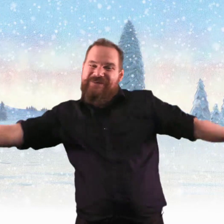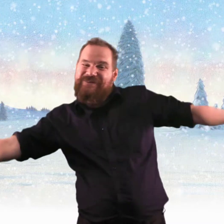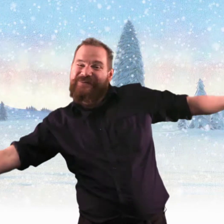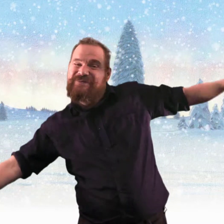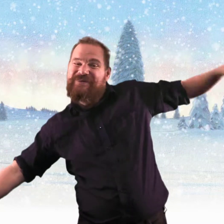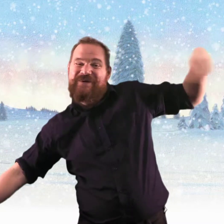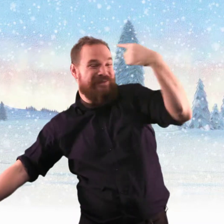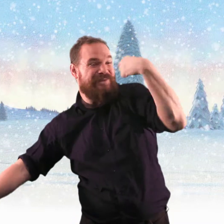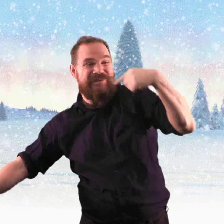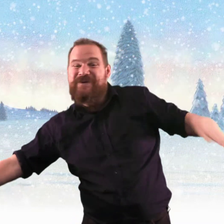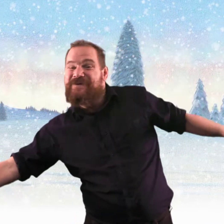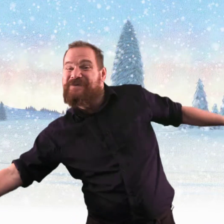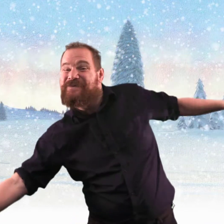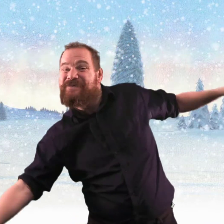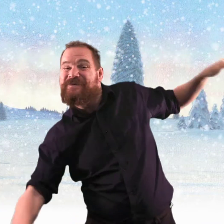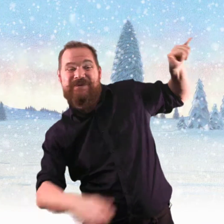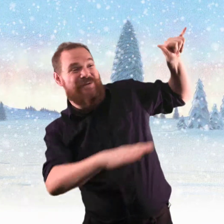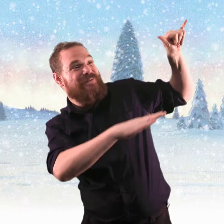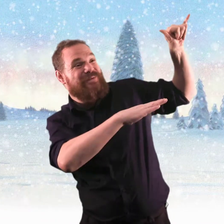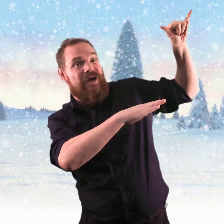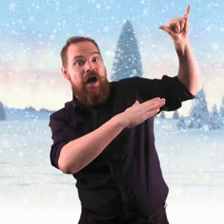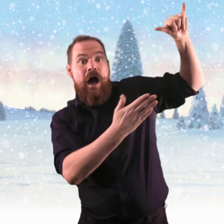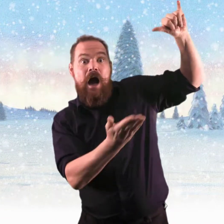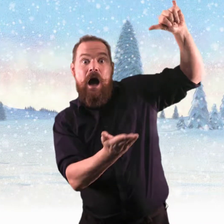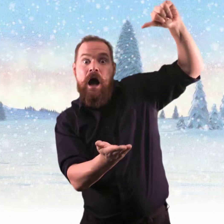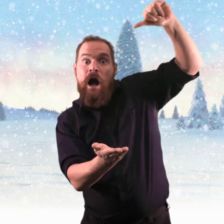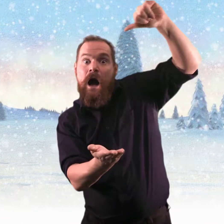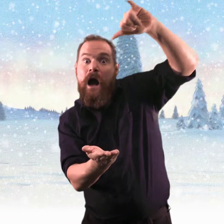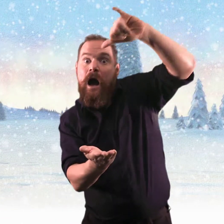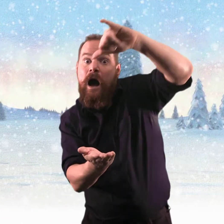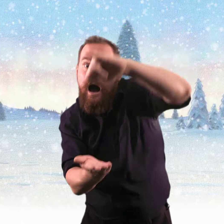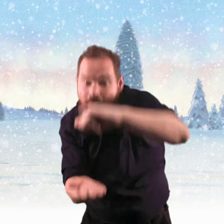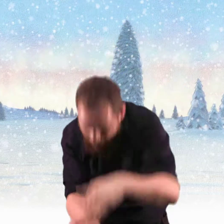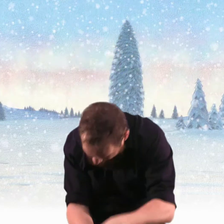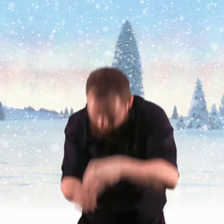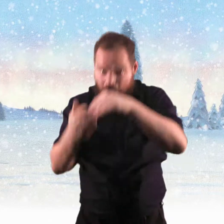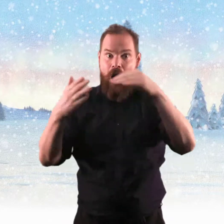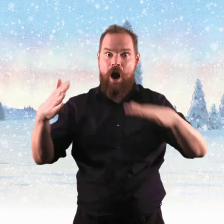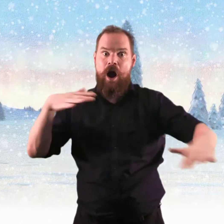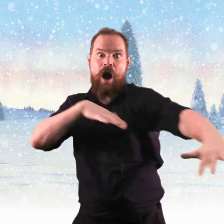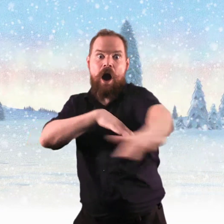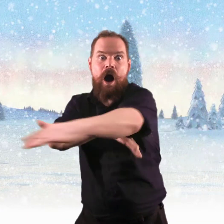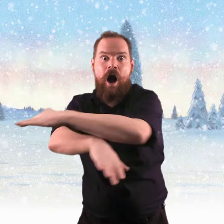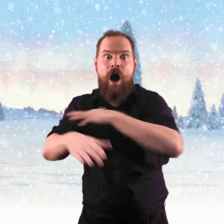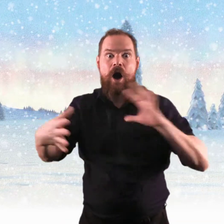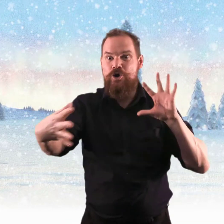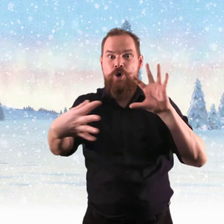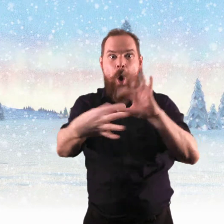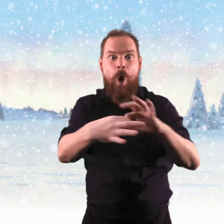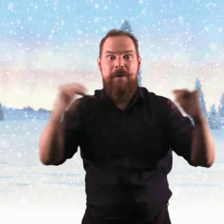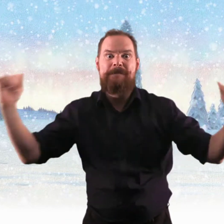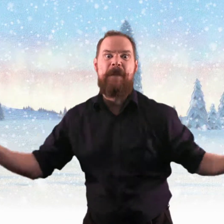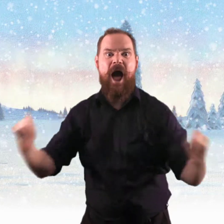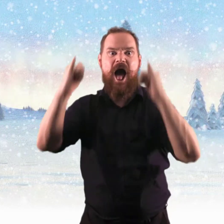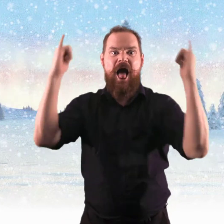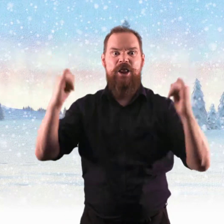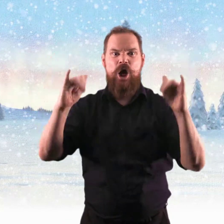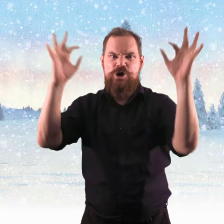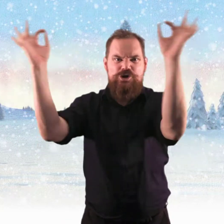Where were they going? When they landed, they were in the middle of a giant party. There